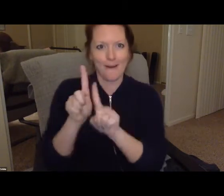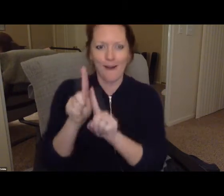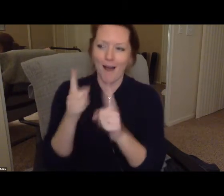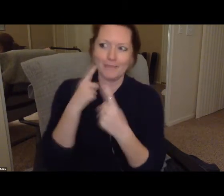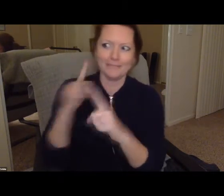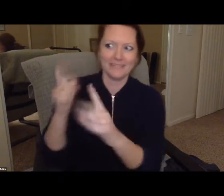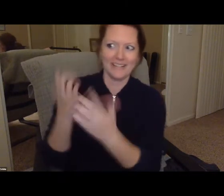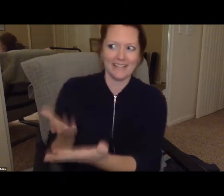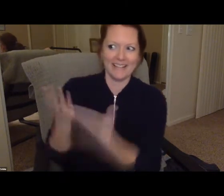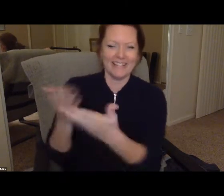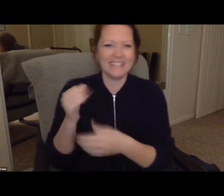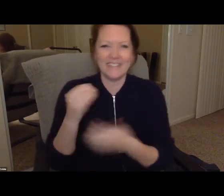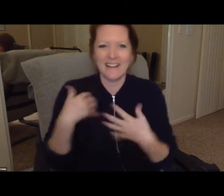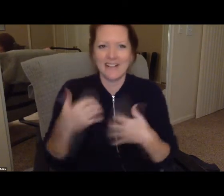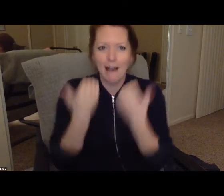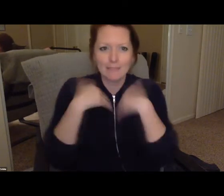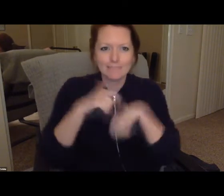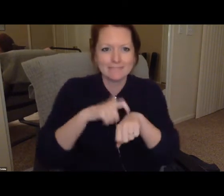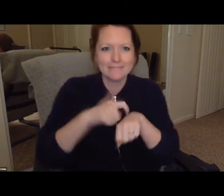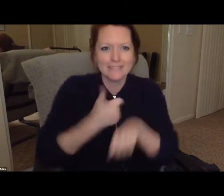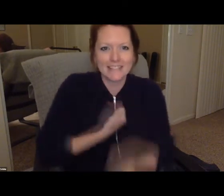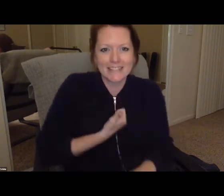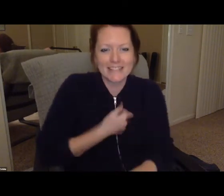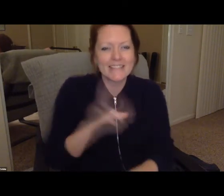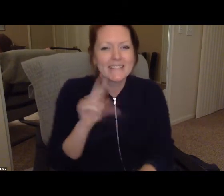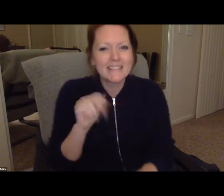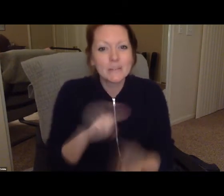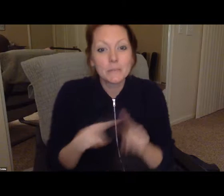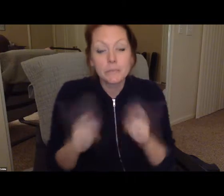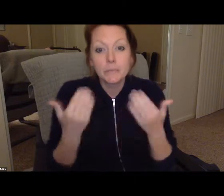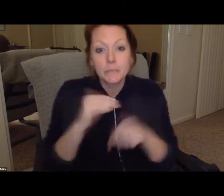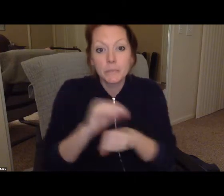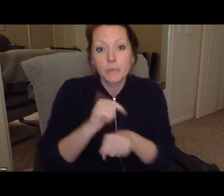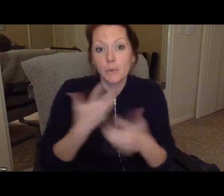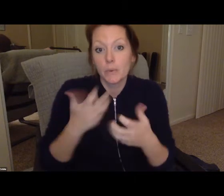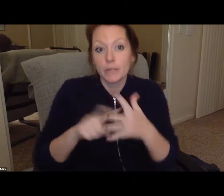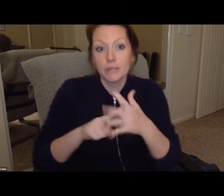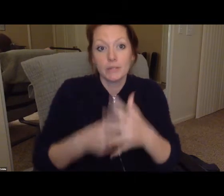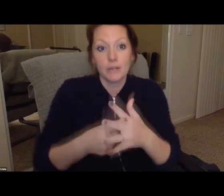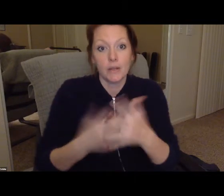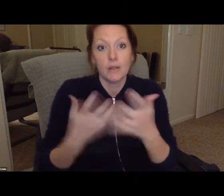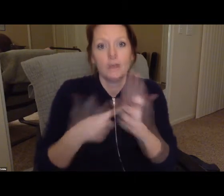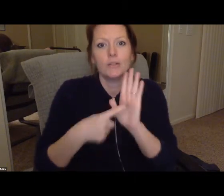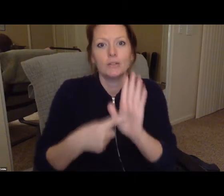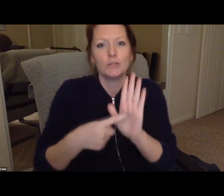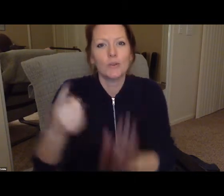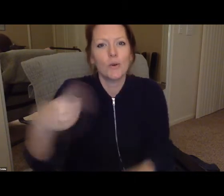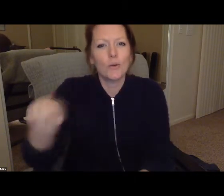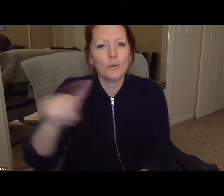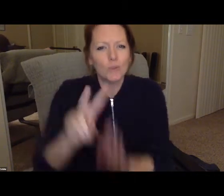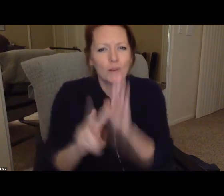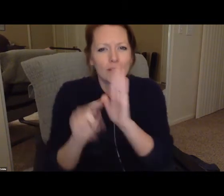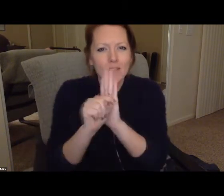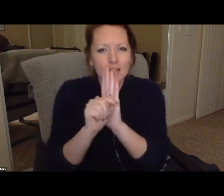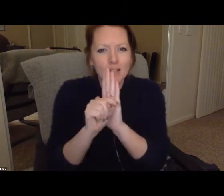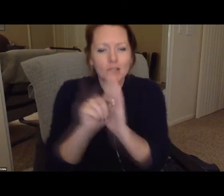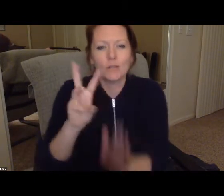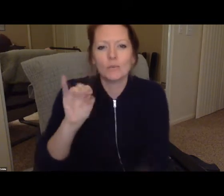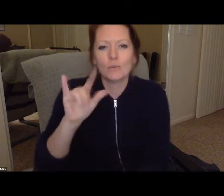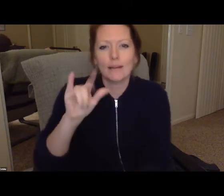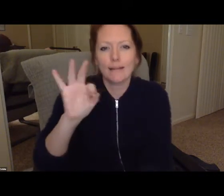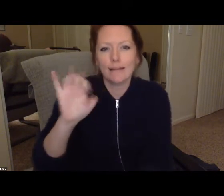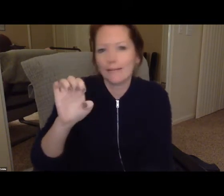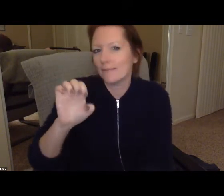want to take too much time. What we wanted to do to start with is to show you a video that Wycliffe US made about a year